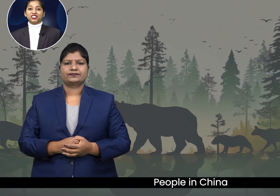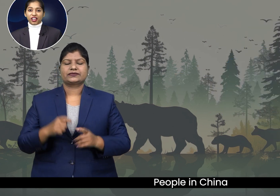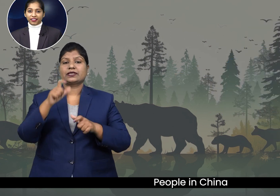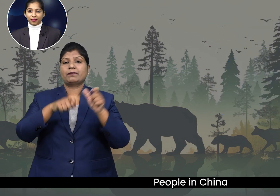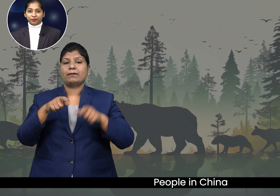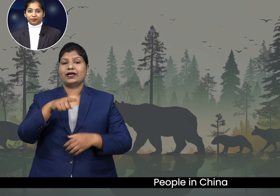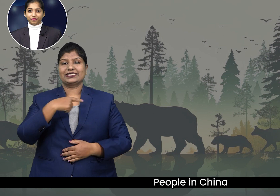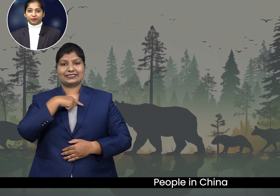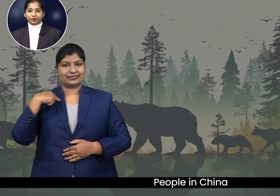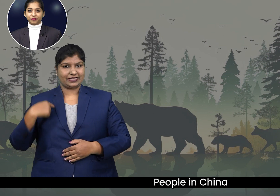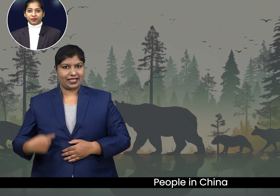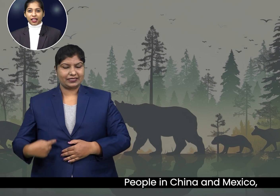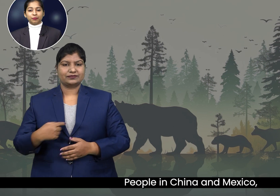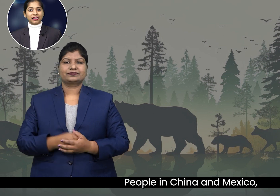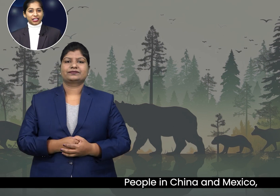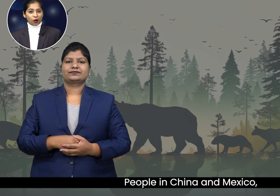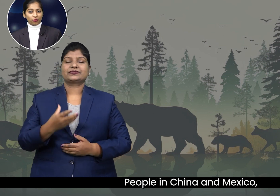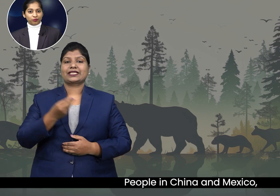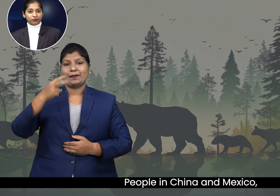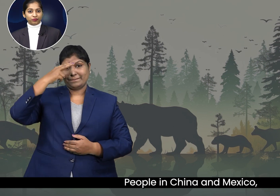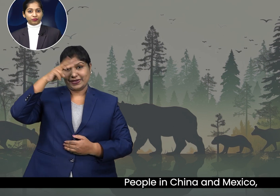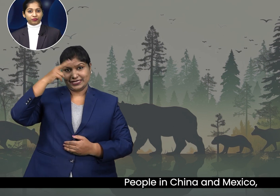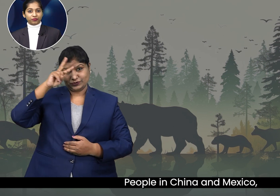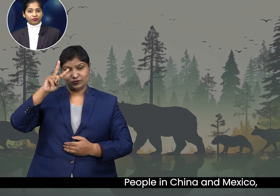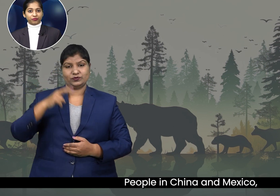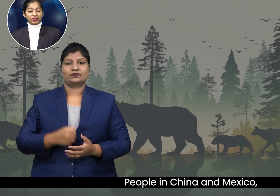People in China and Mexico